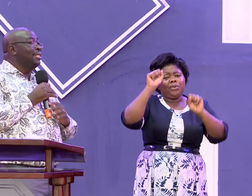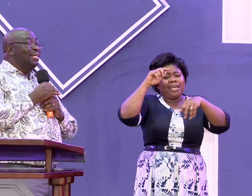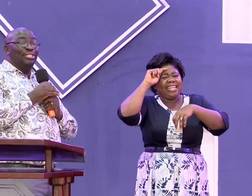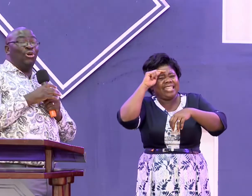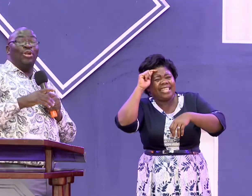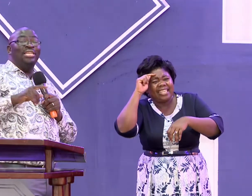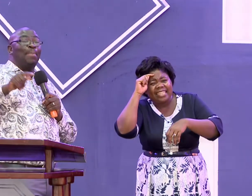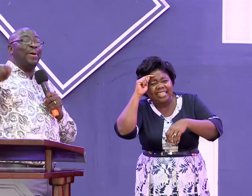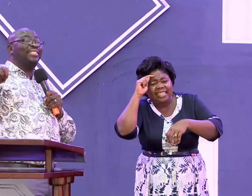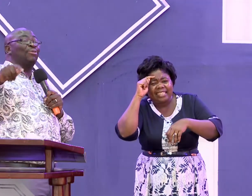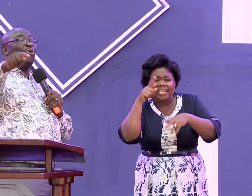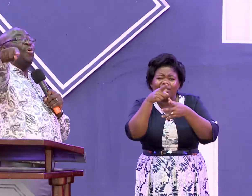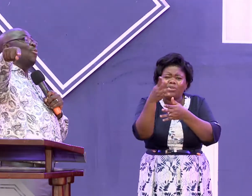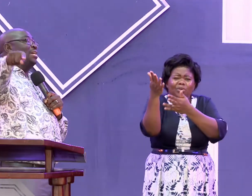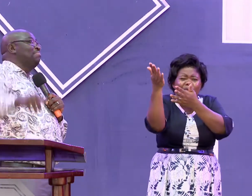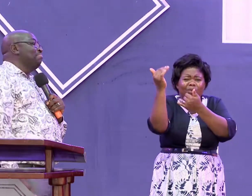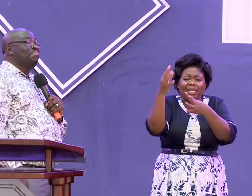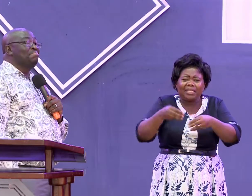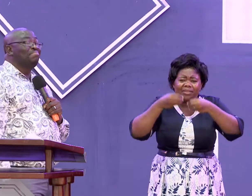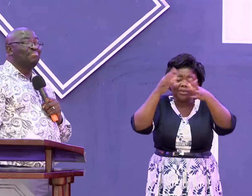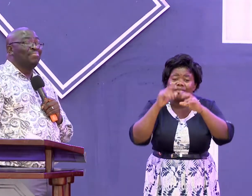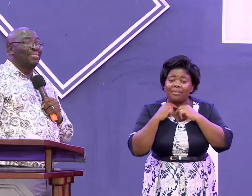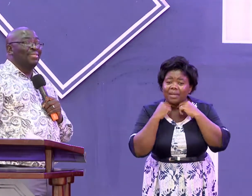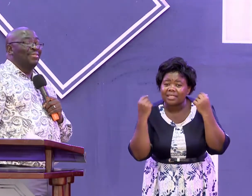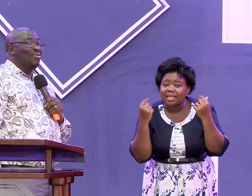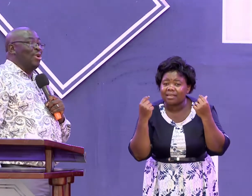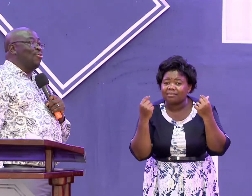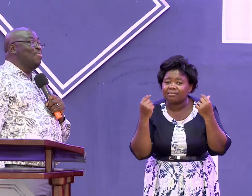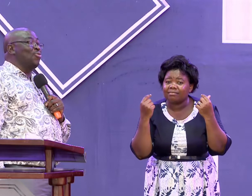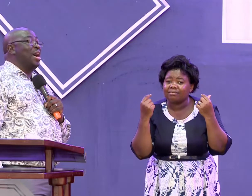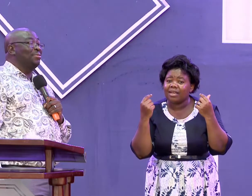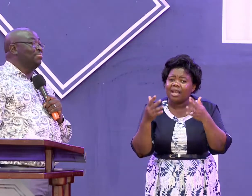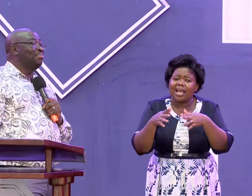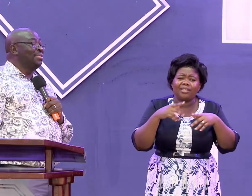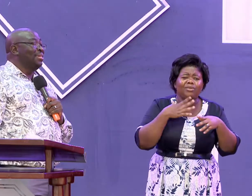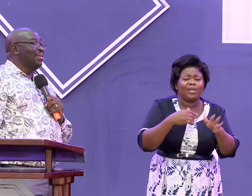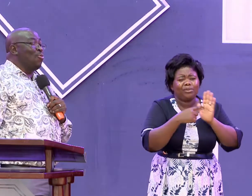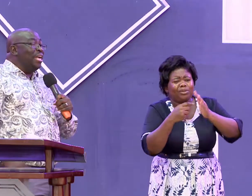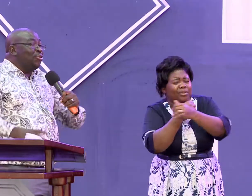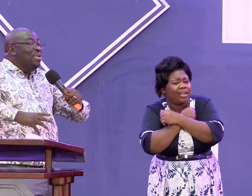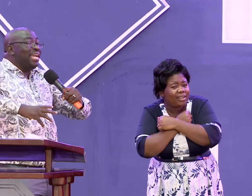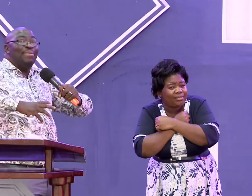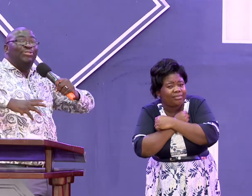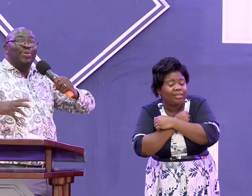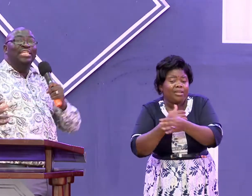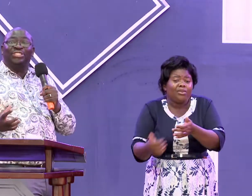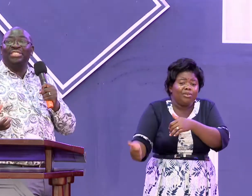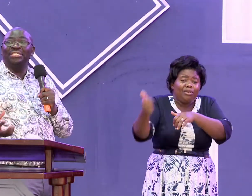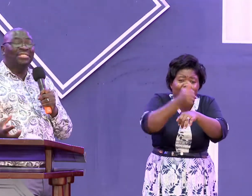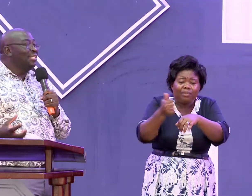You may think that you're waiting to give the pastor that you shall have.